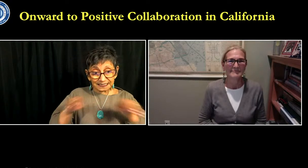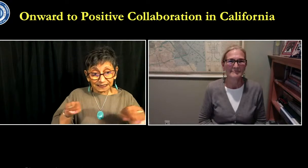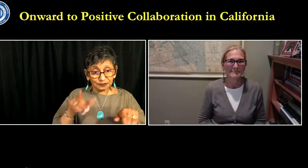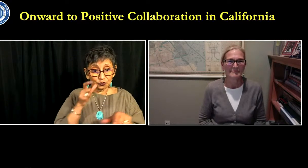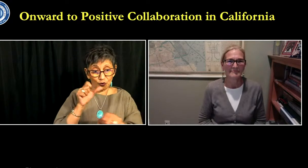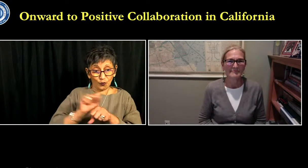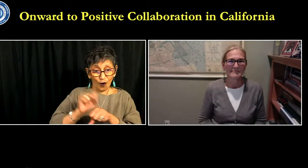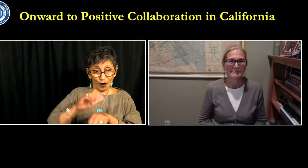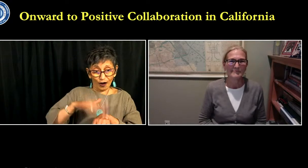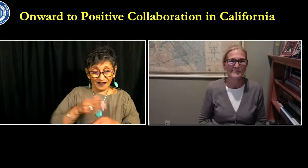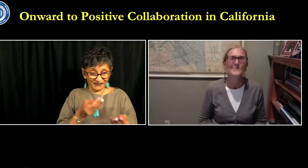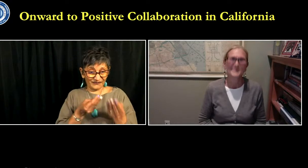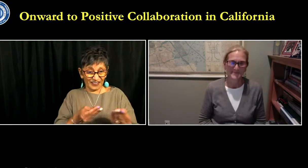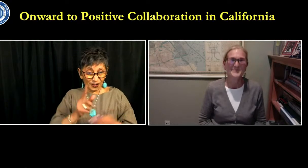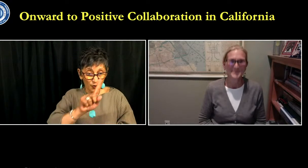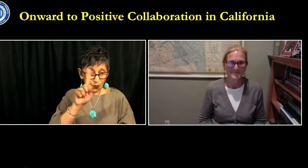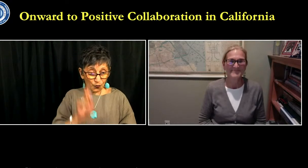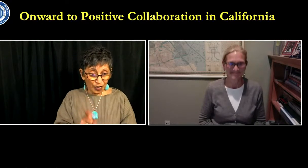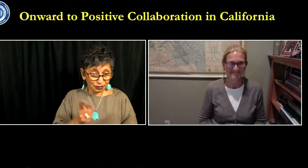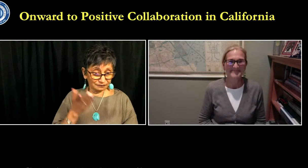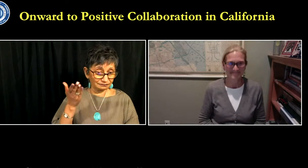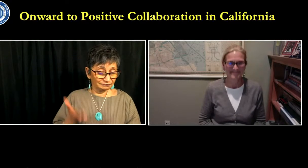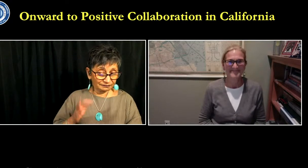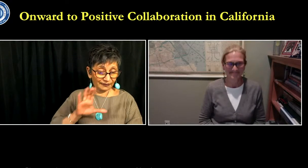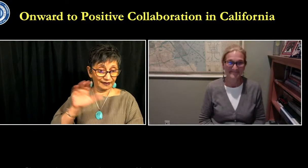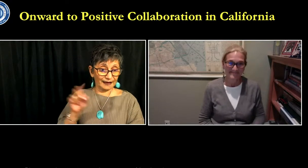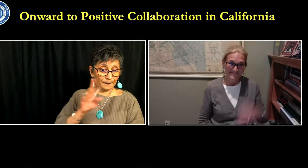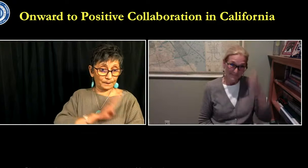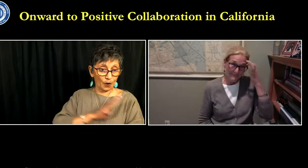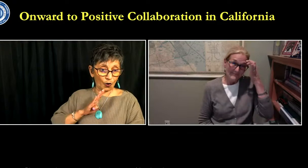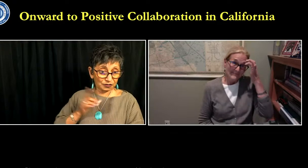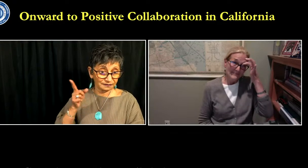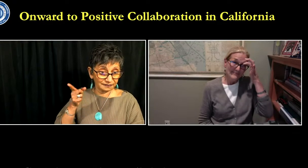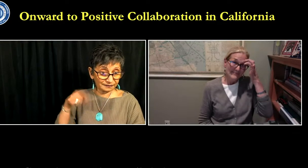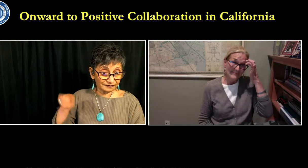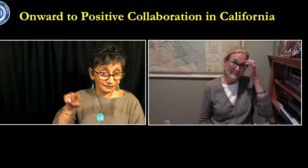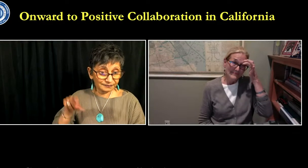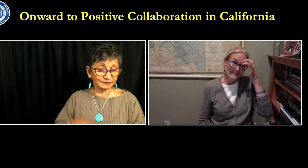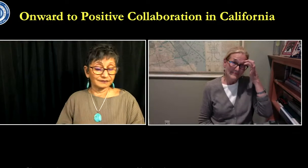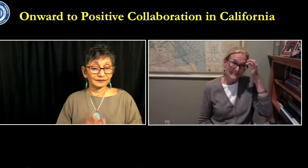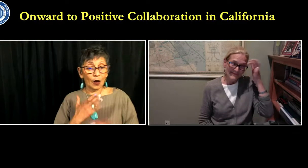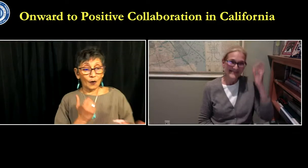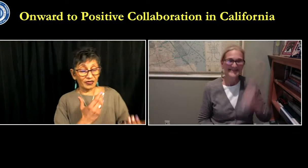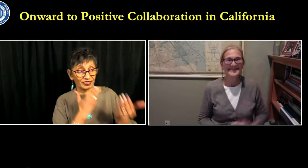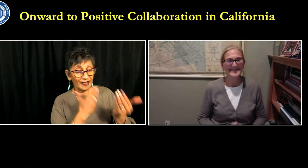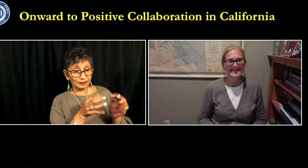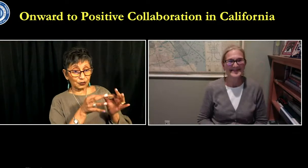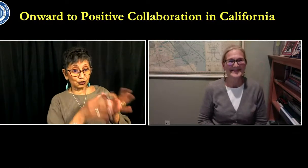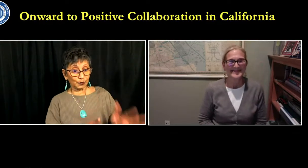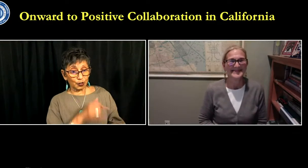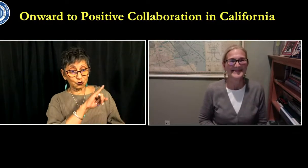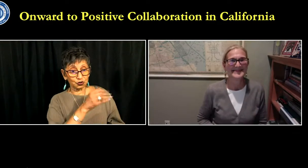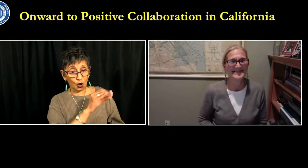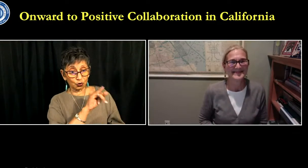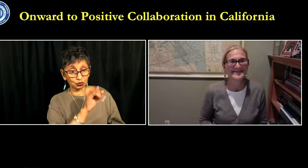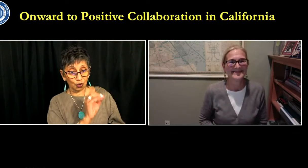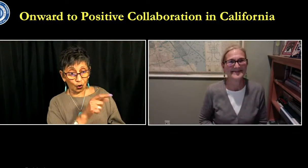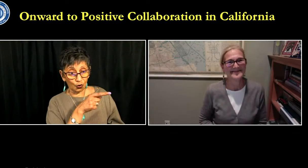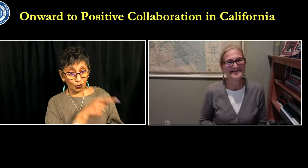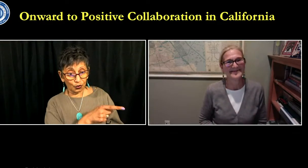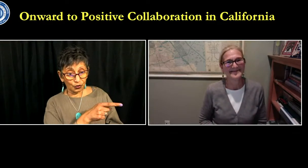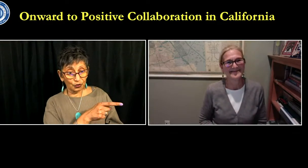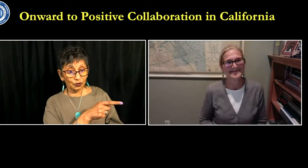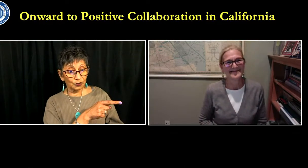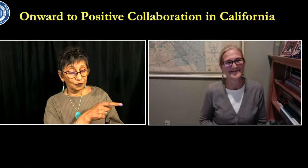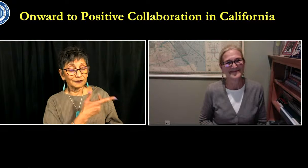important topic. I want to thank also the behind the stage, the board of CAD